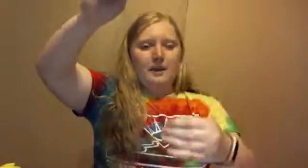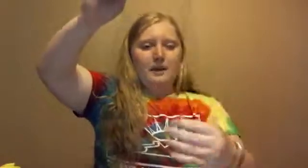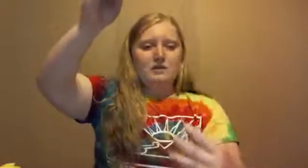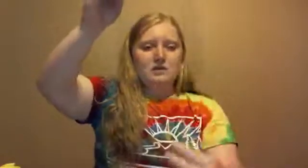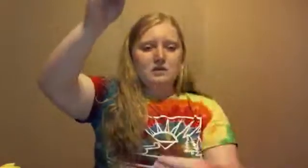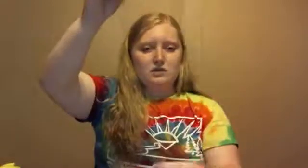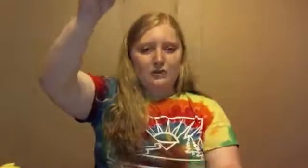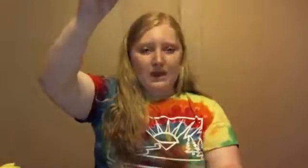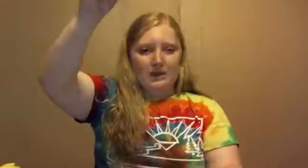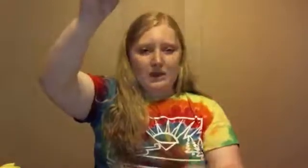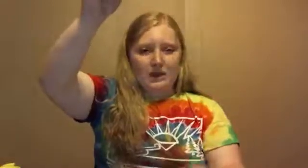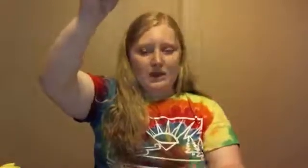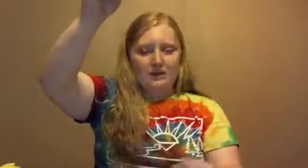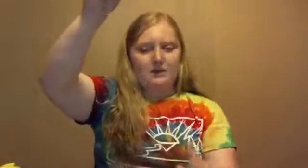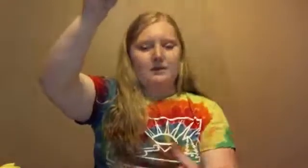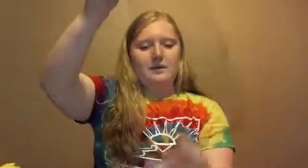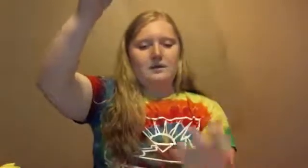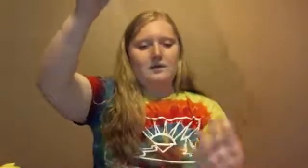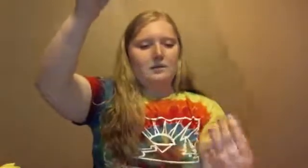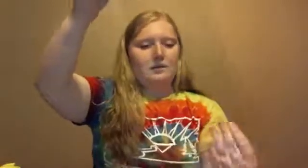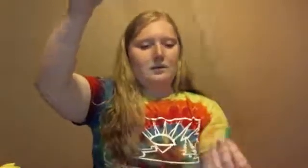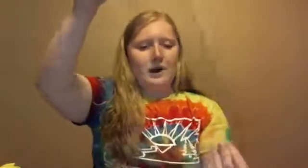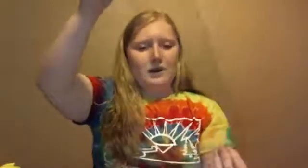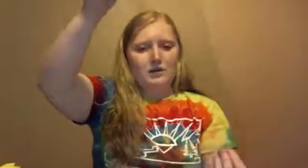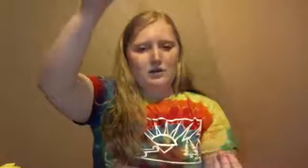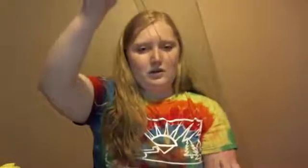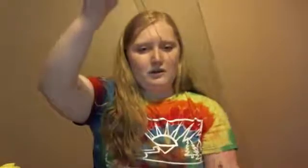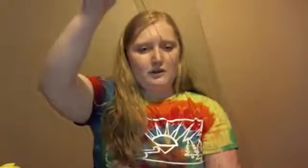and stretchy. You can see it stretch.